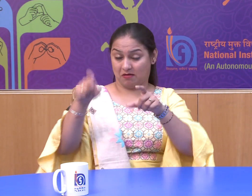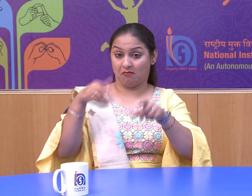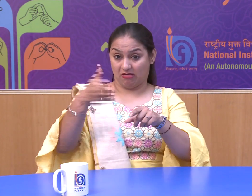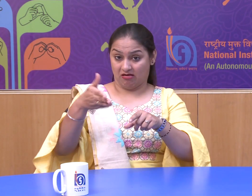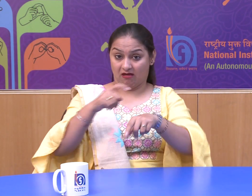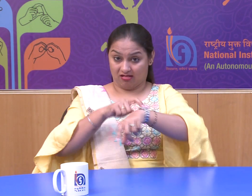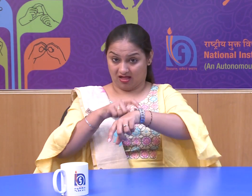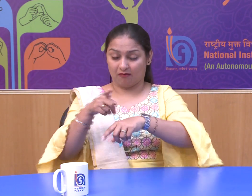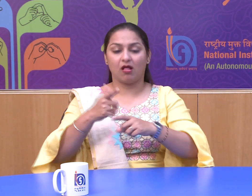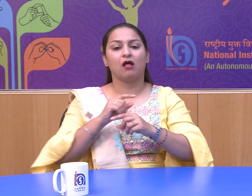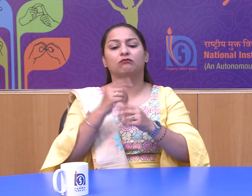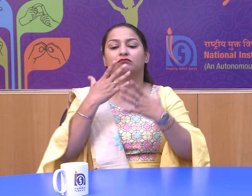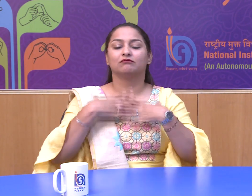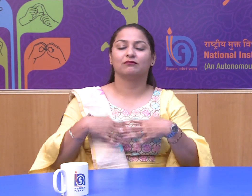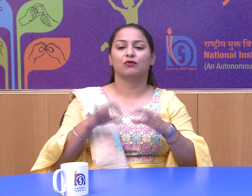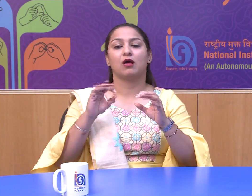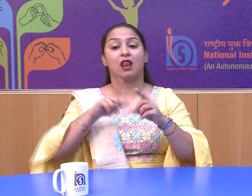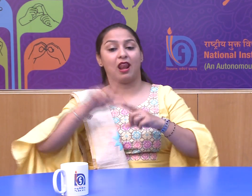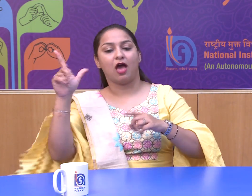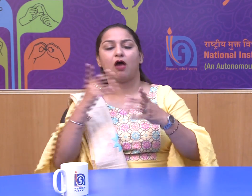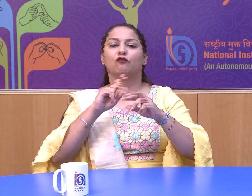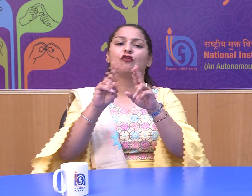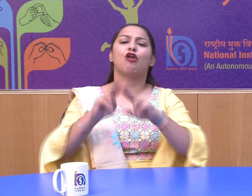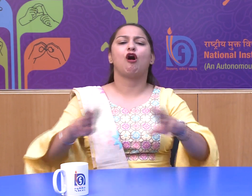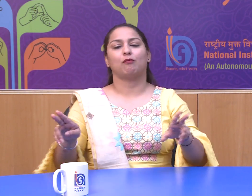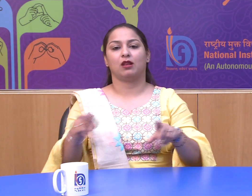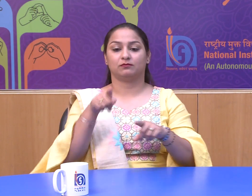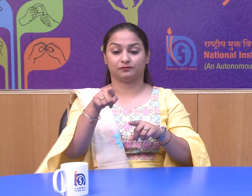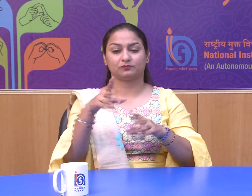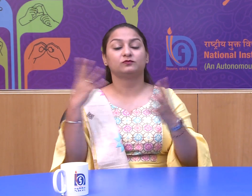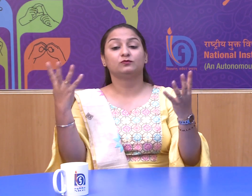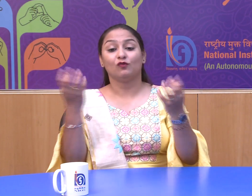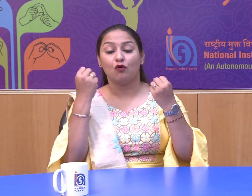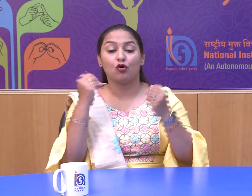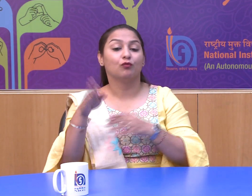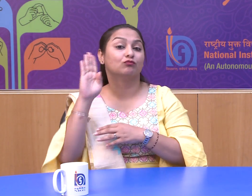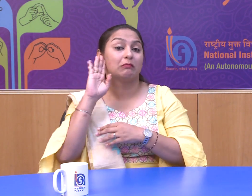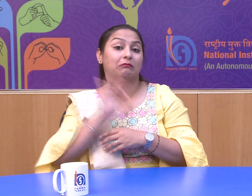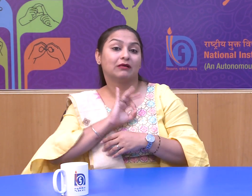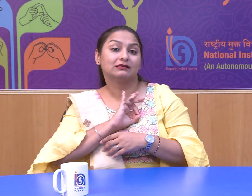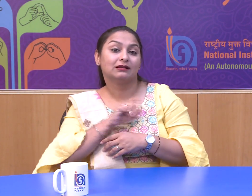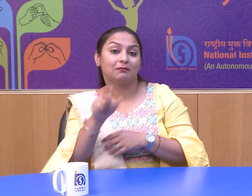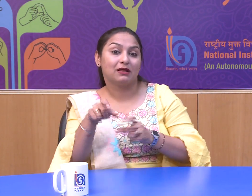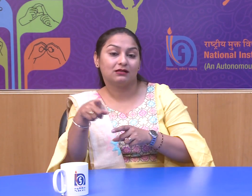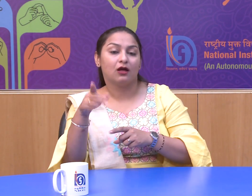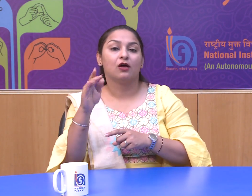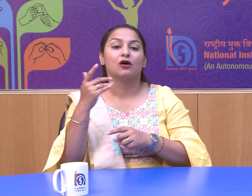lived a simple life. They were fond of music dancing, and